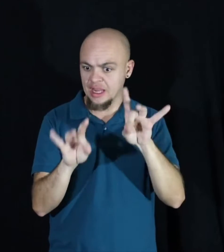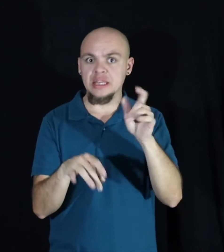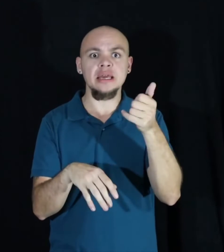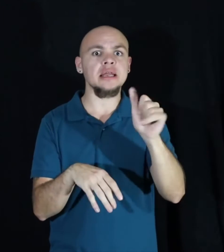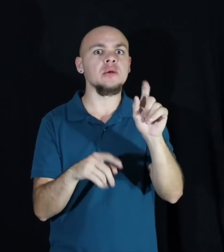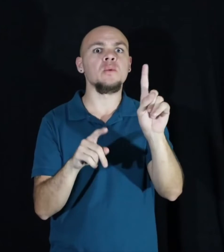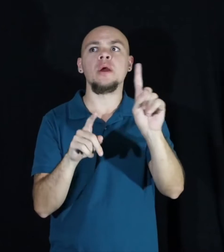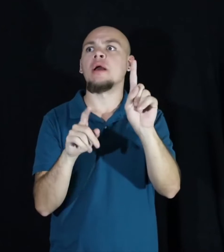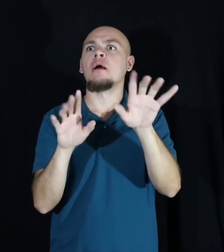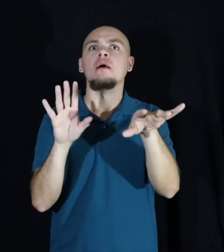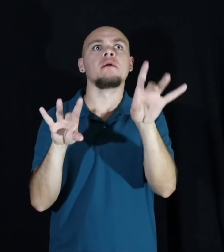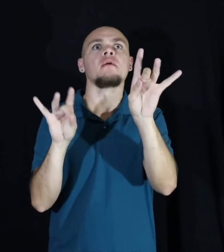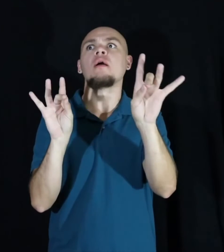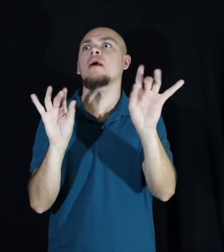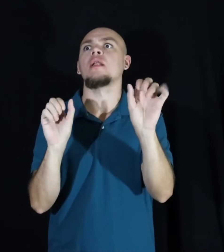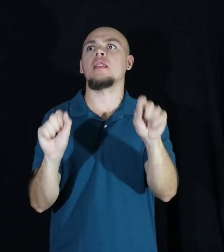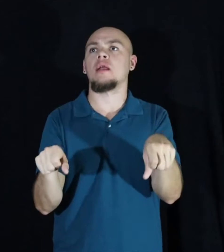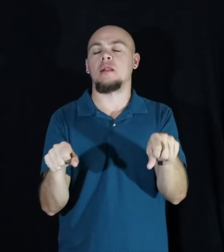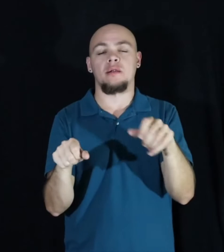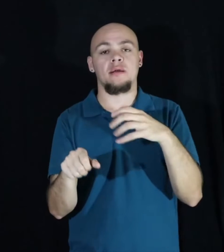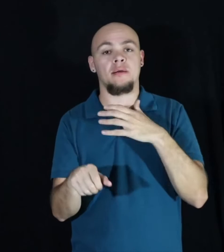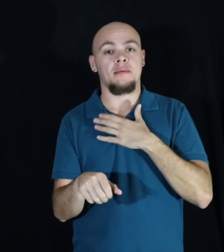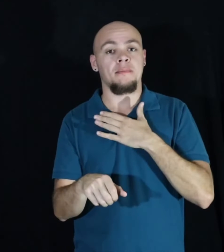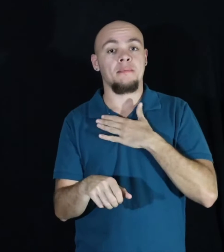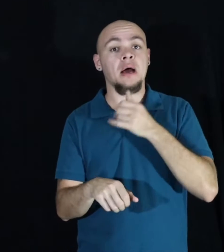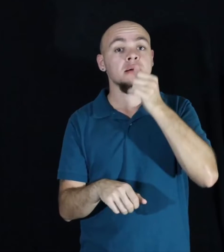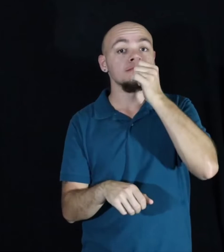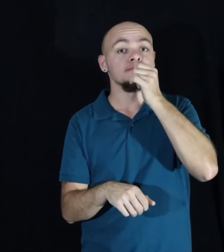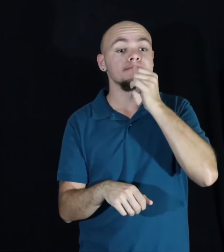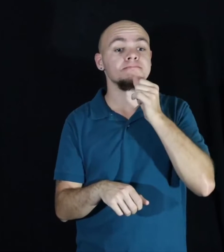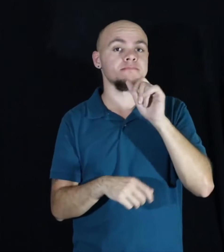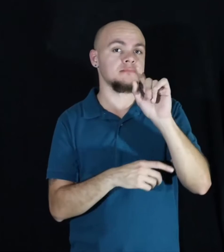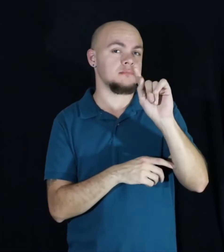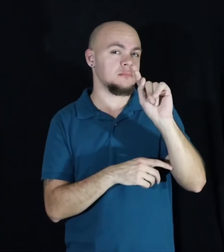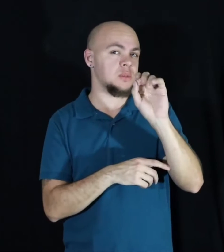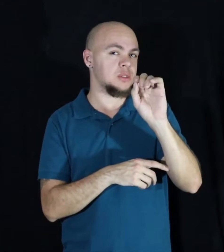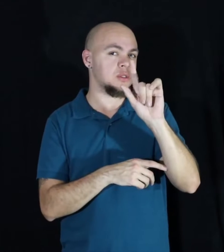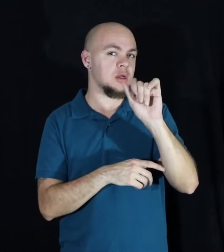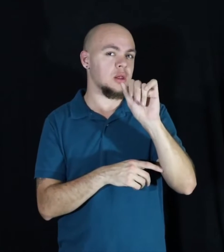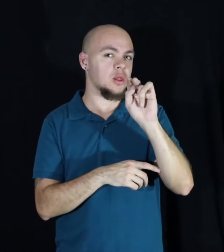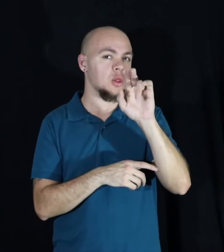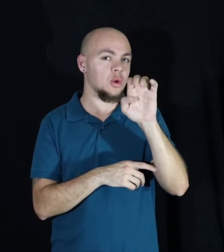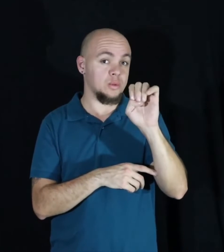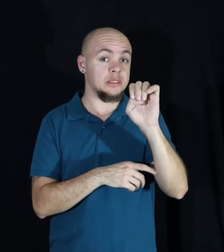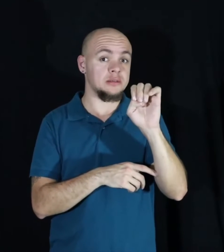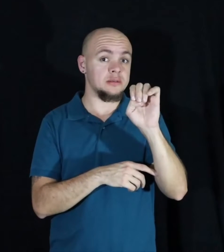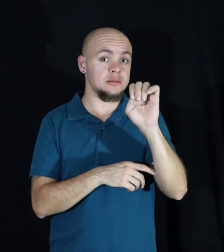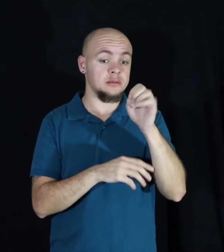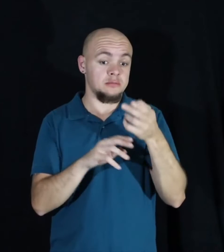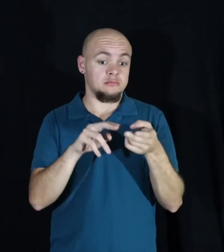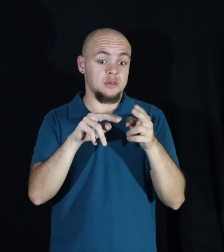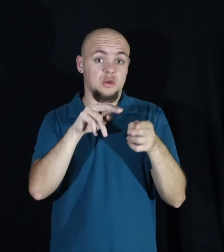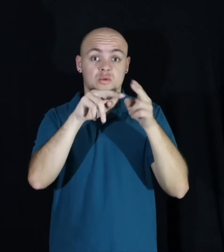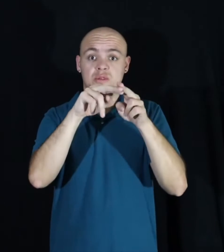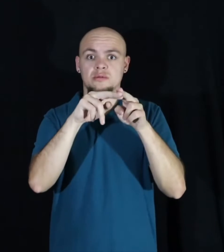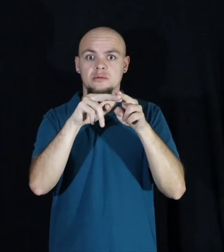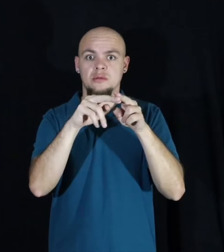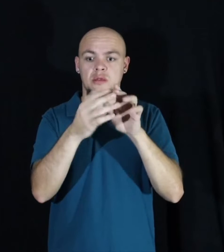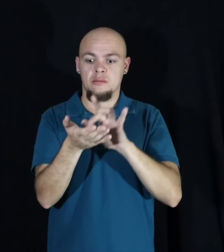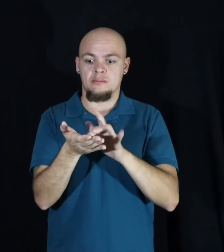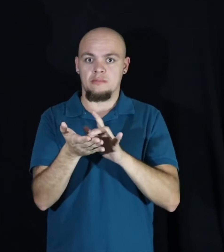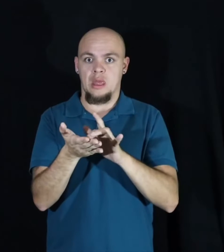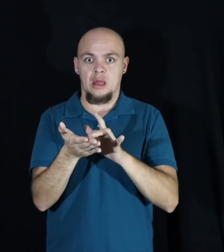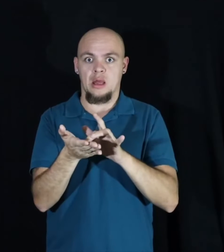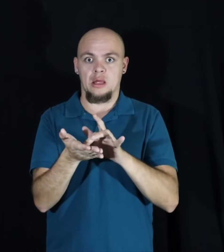could, and as my tolerance grew, so then did my need for the stronger kinds of pain